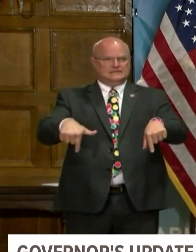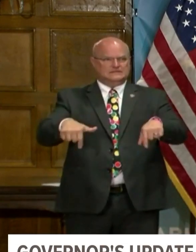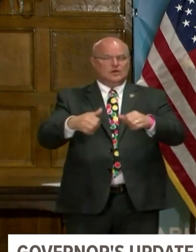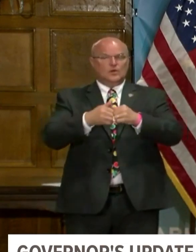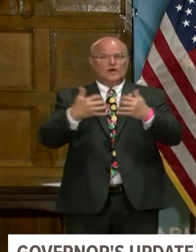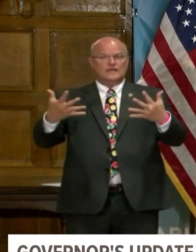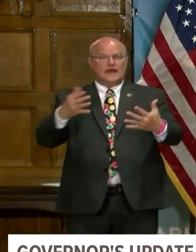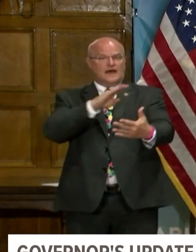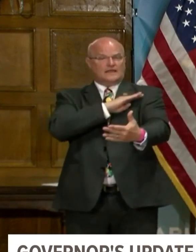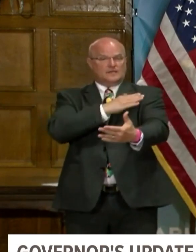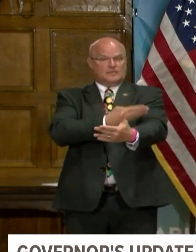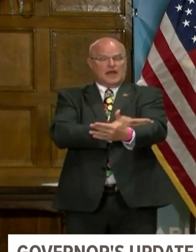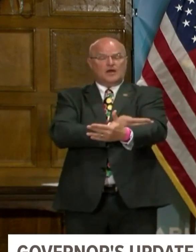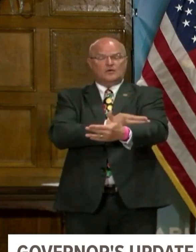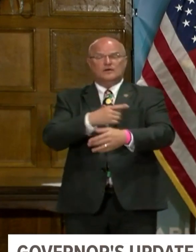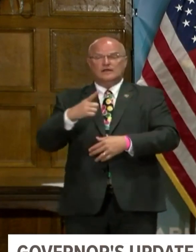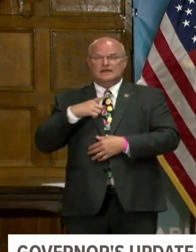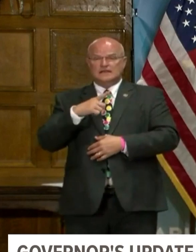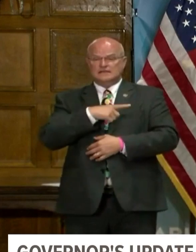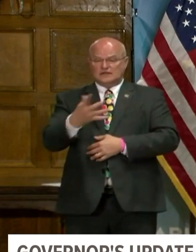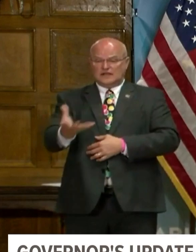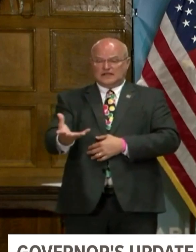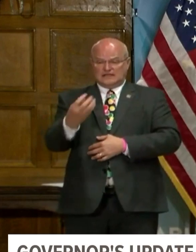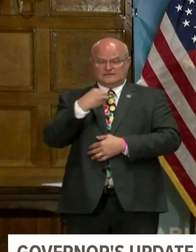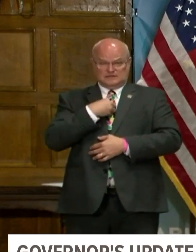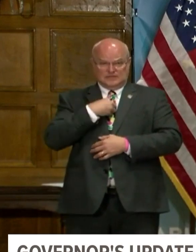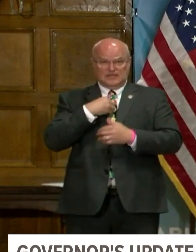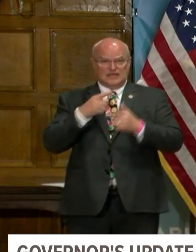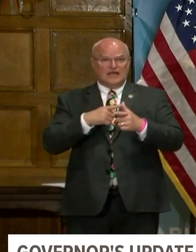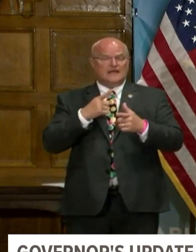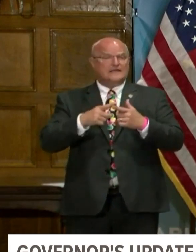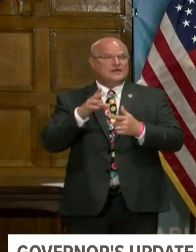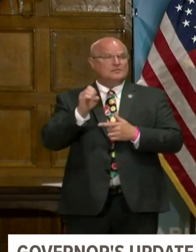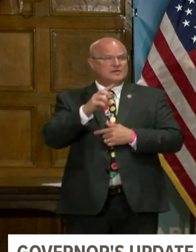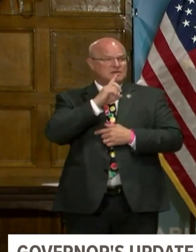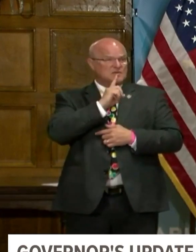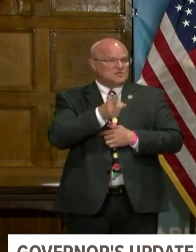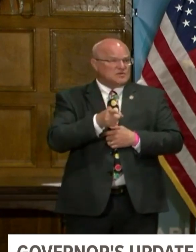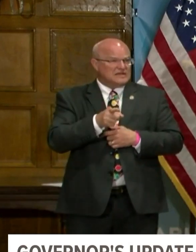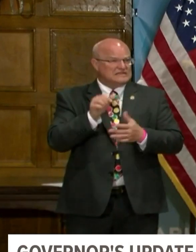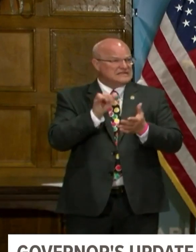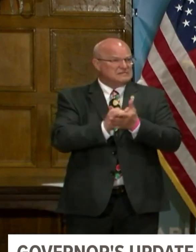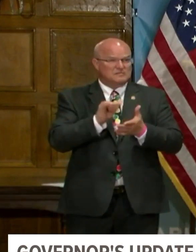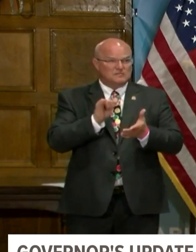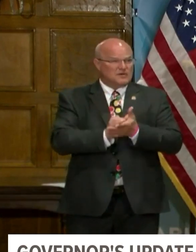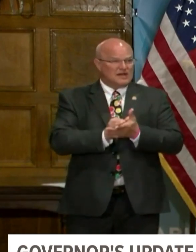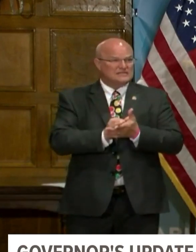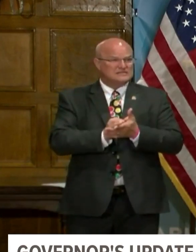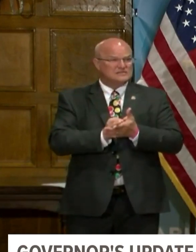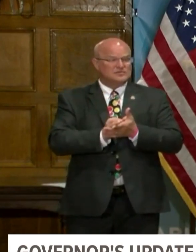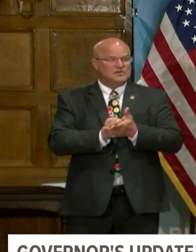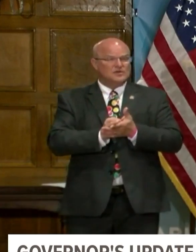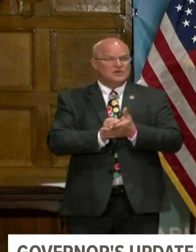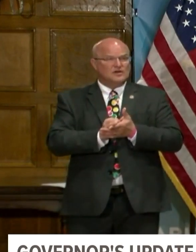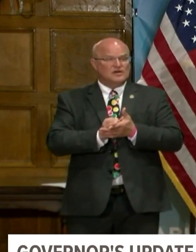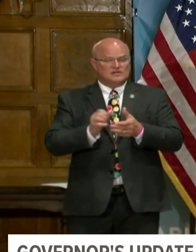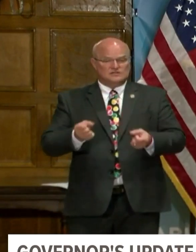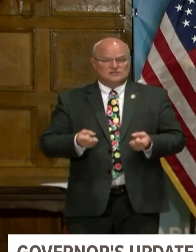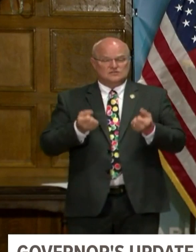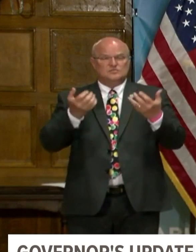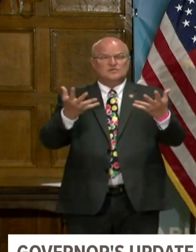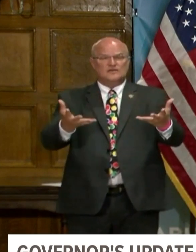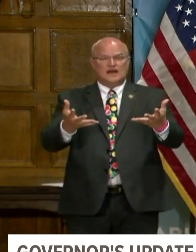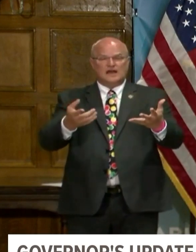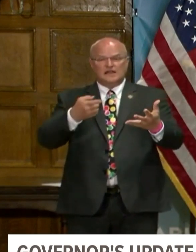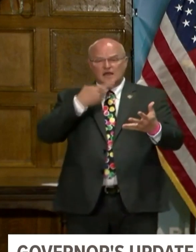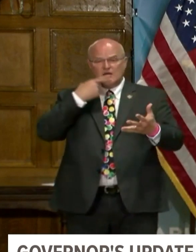extraordinary powers that the General Assembly has given, then it would be really impossible to provide